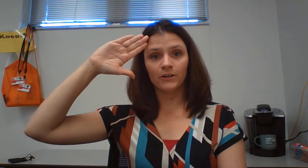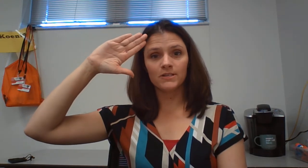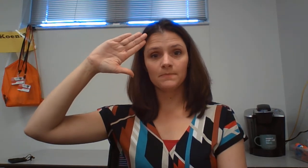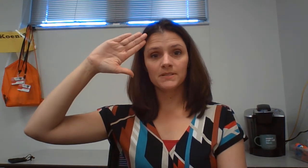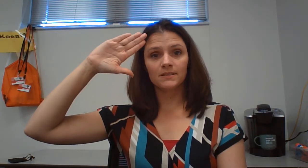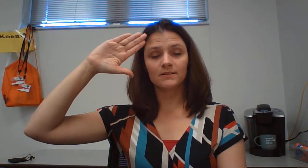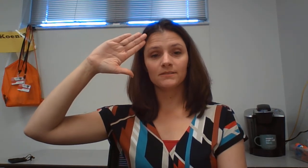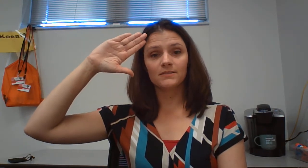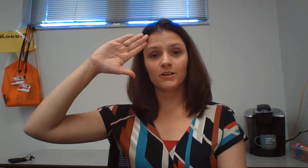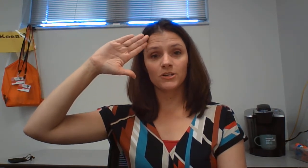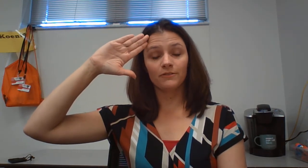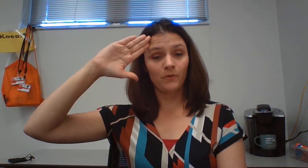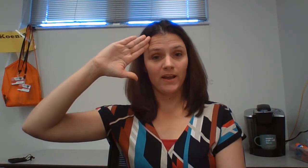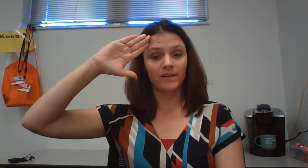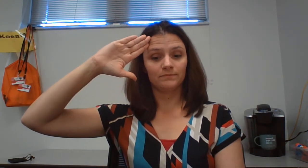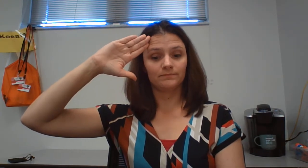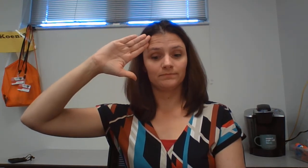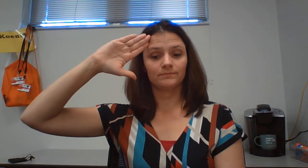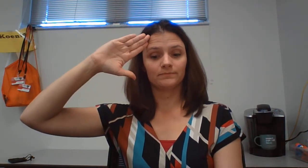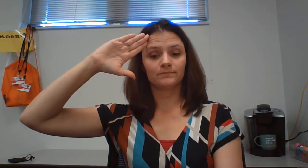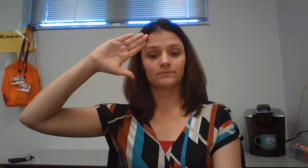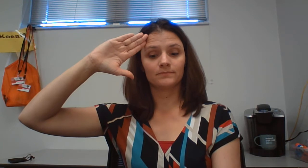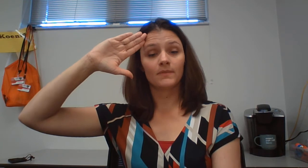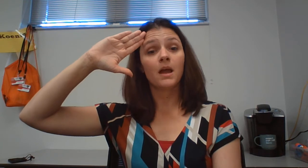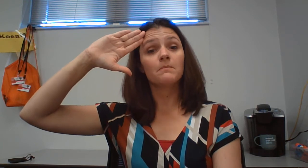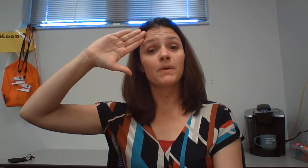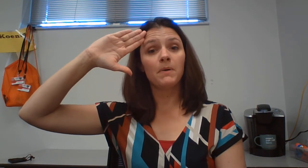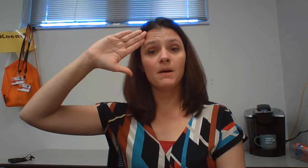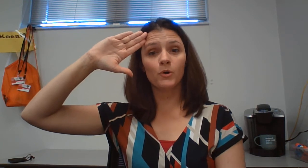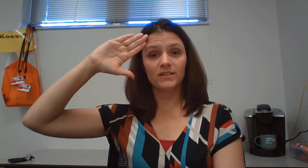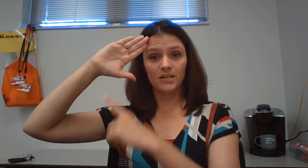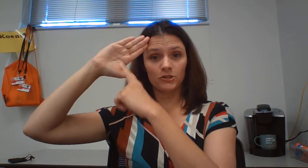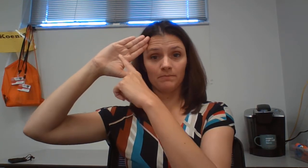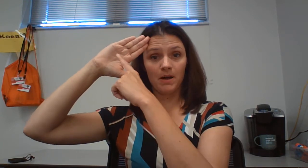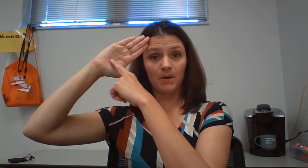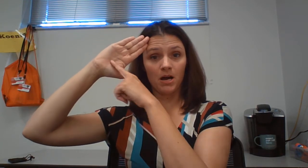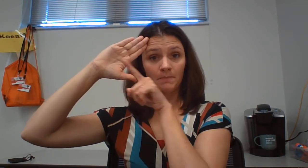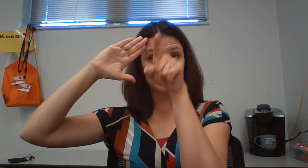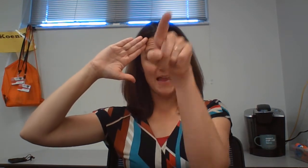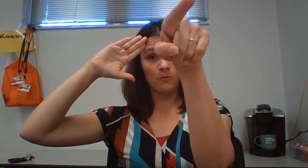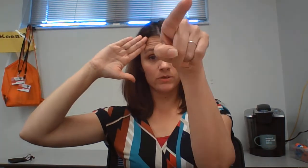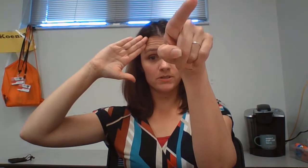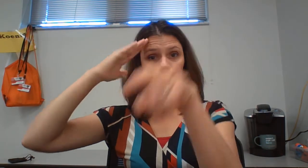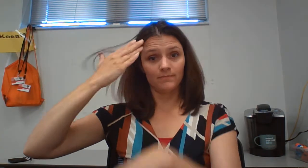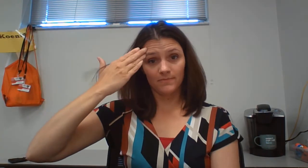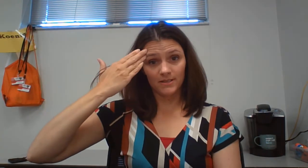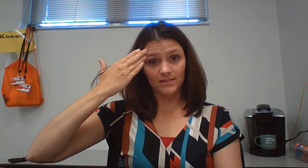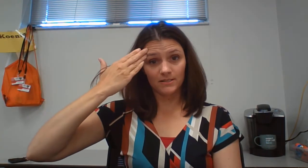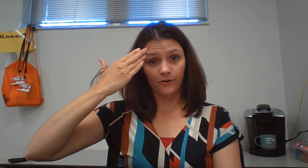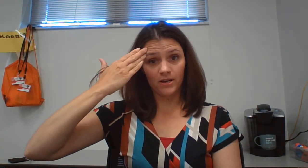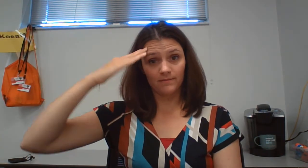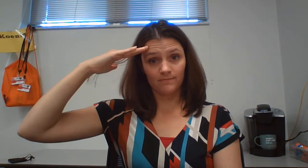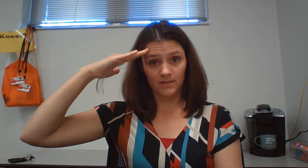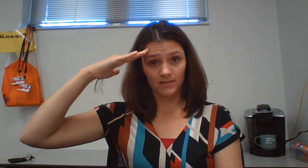fingertips touching forehead. My palm orientation. My palm is out. This isn't right. This isn't